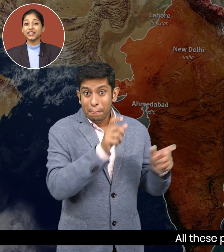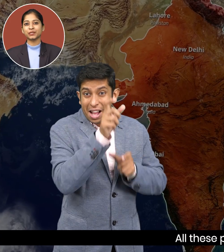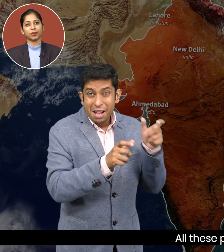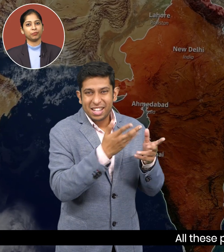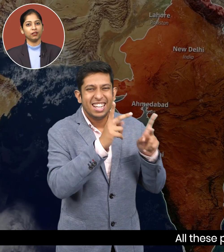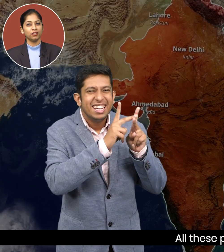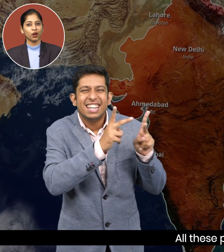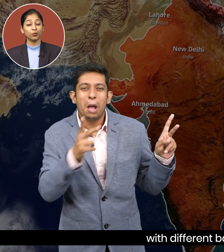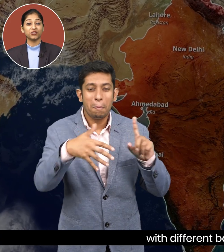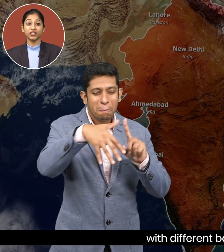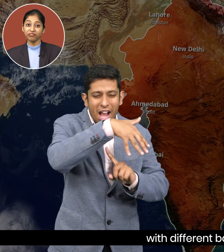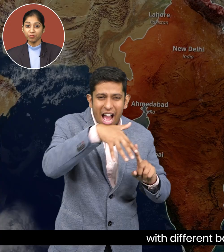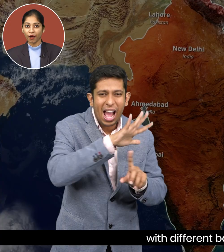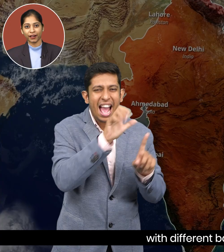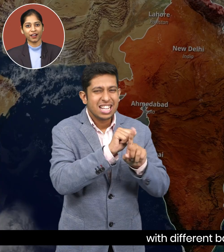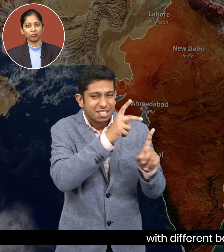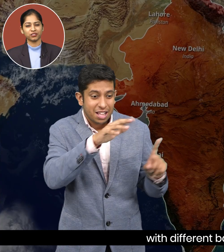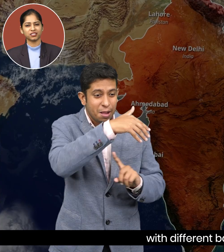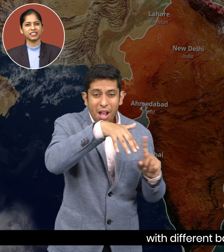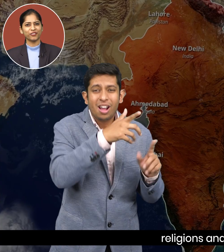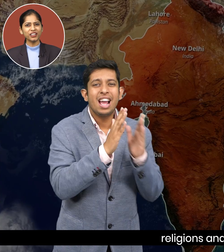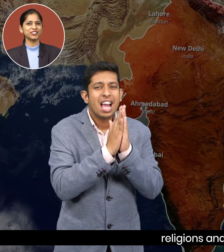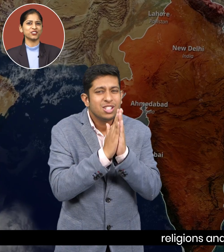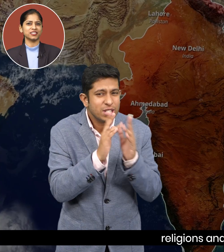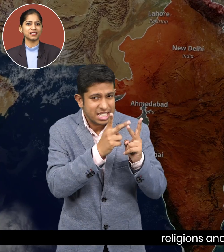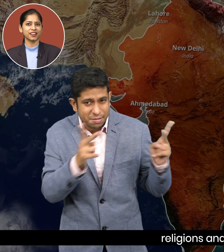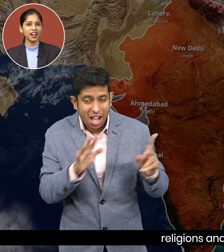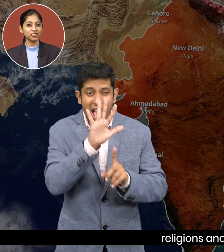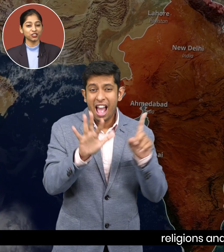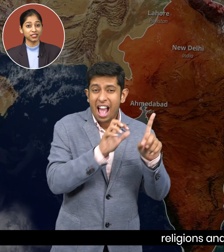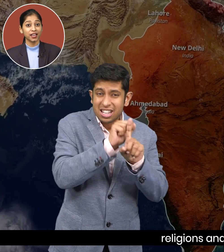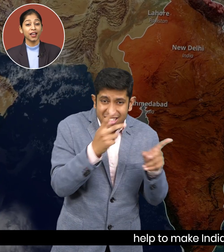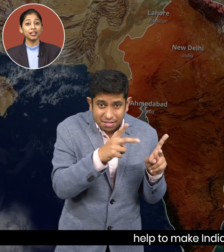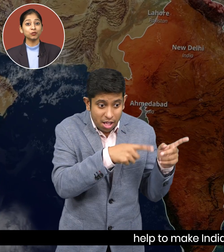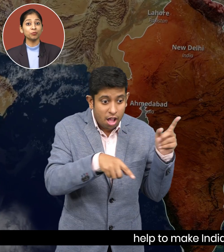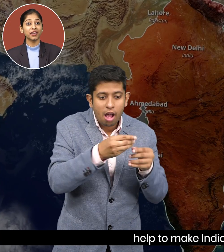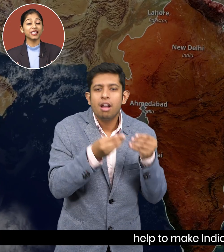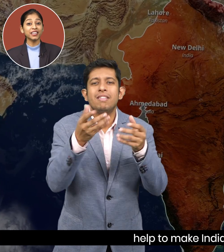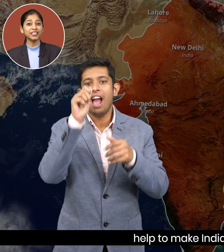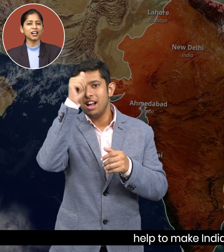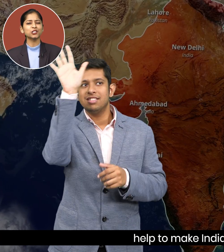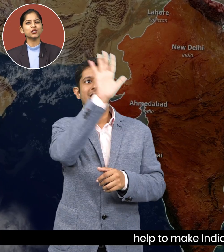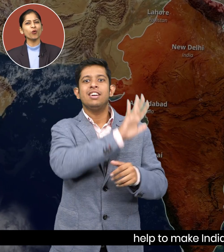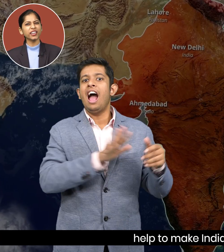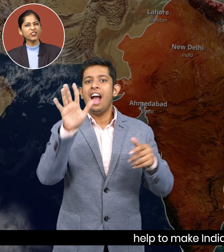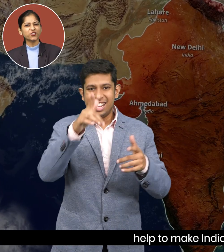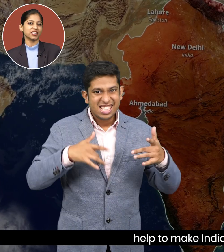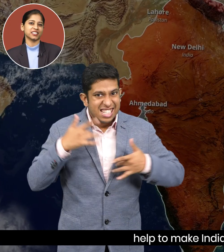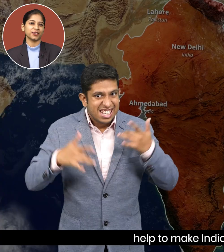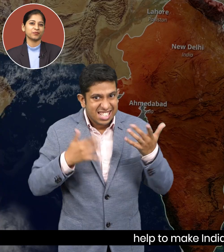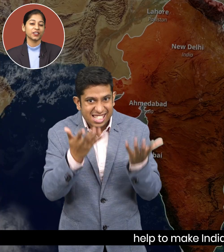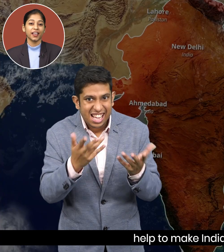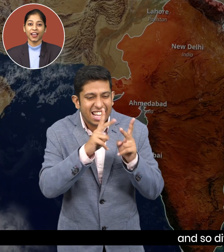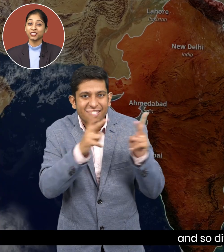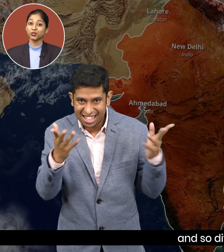All these people with different backgrounds, religions and cultures help to make India so